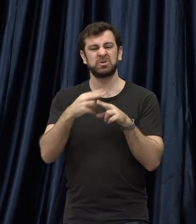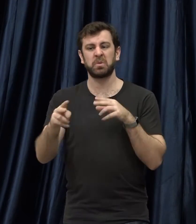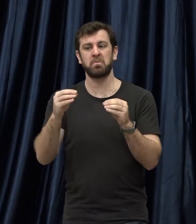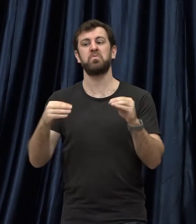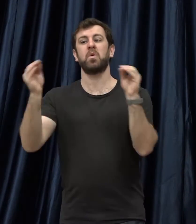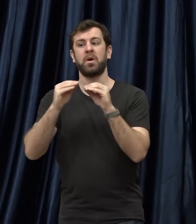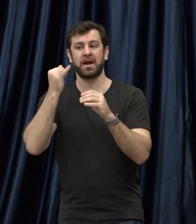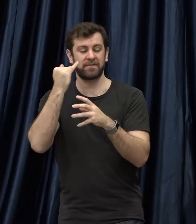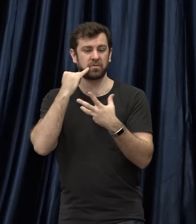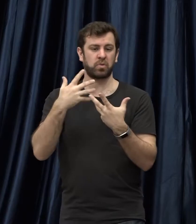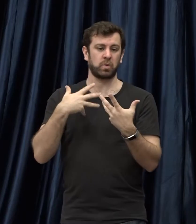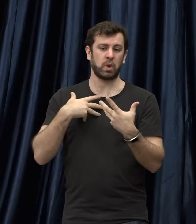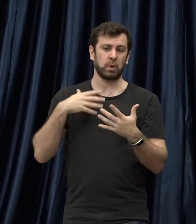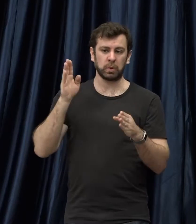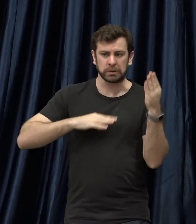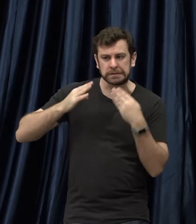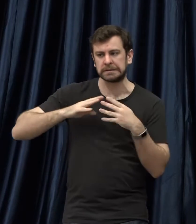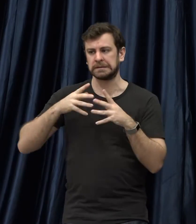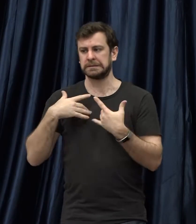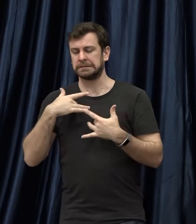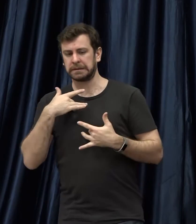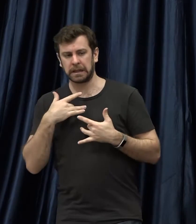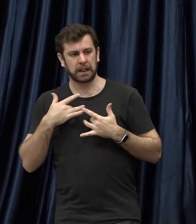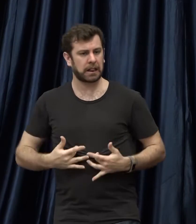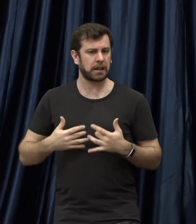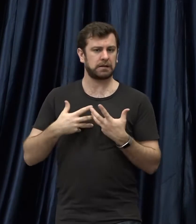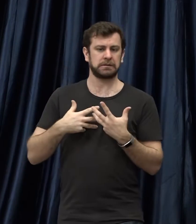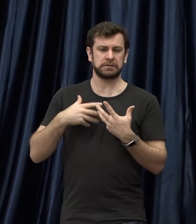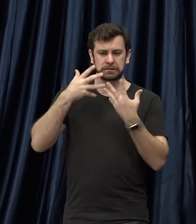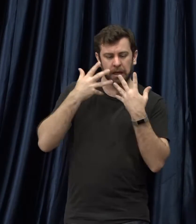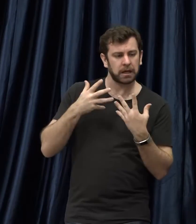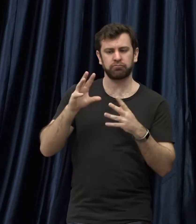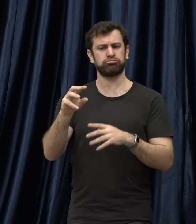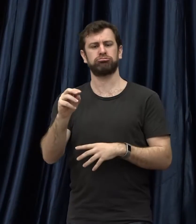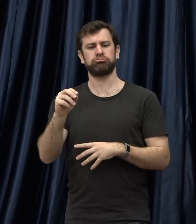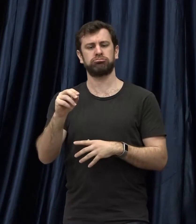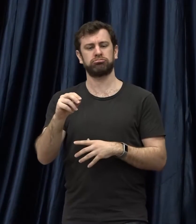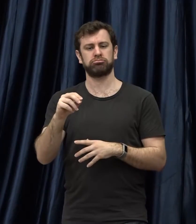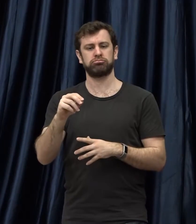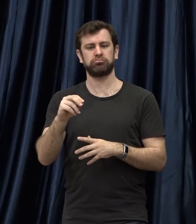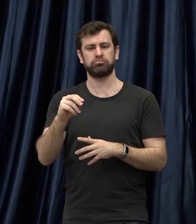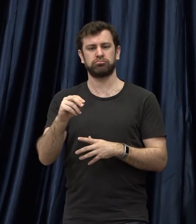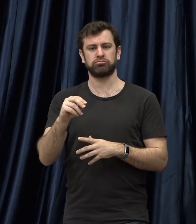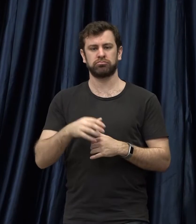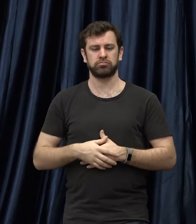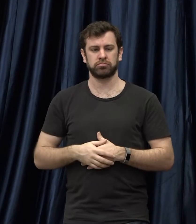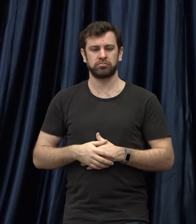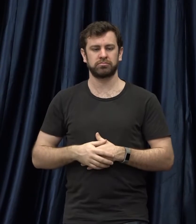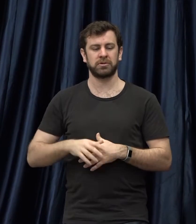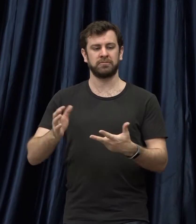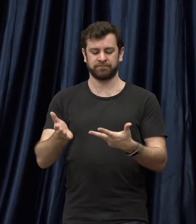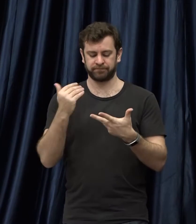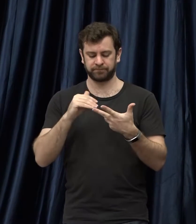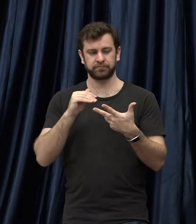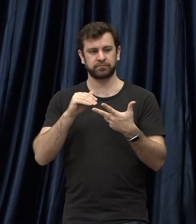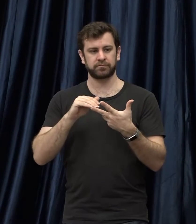and sadness. And so we look at the third quality, the